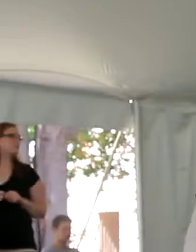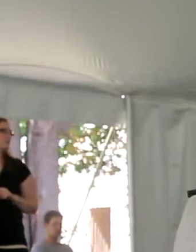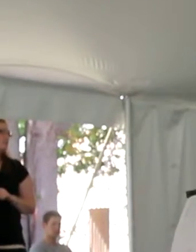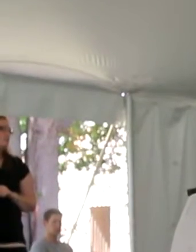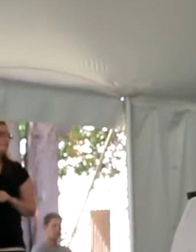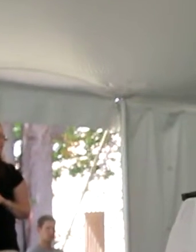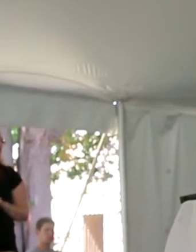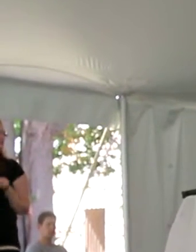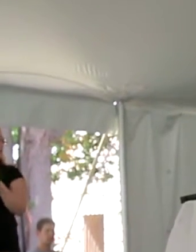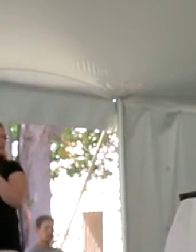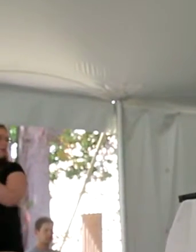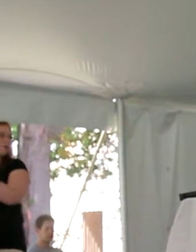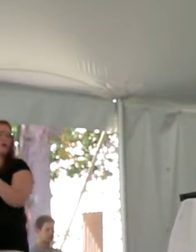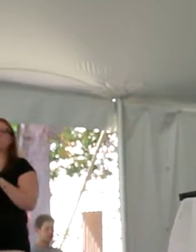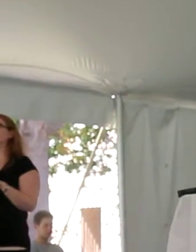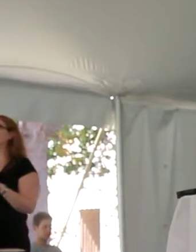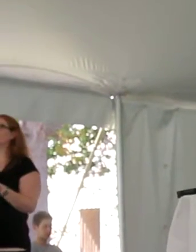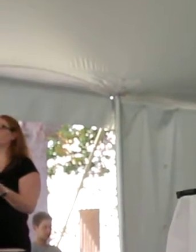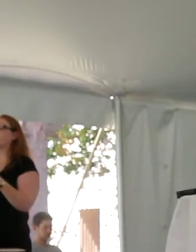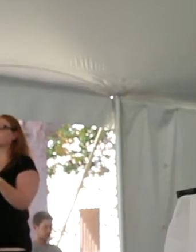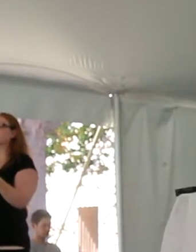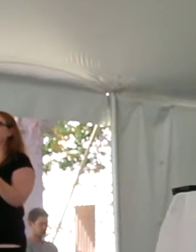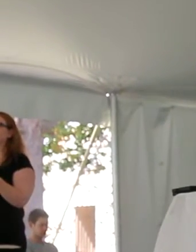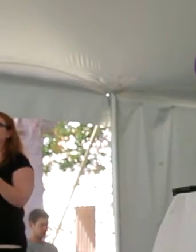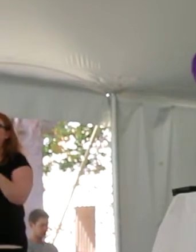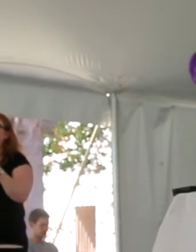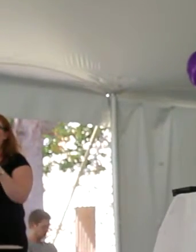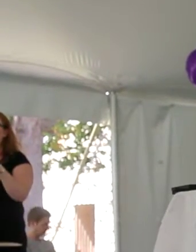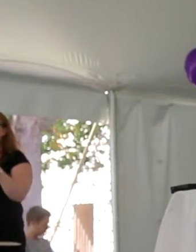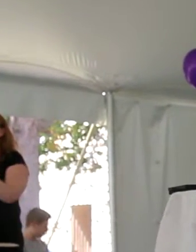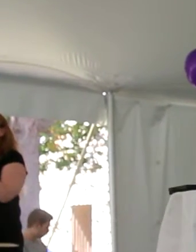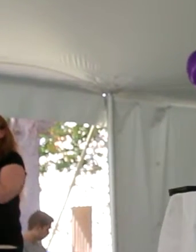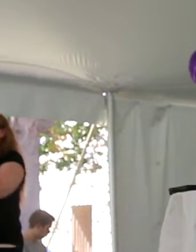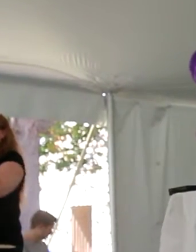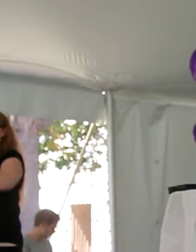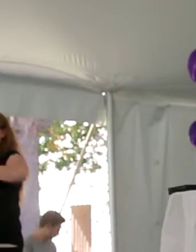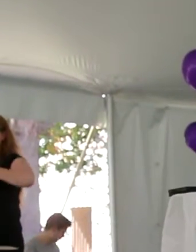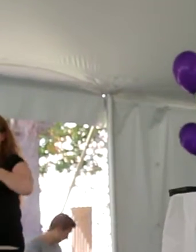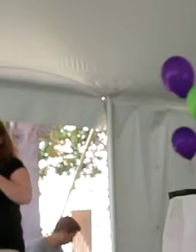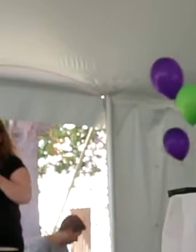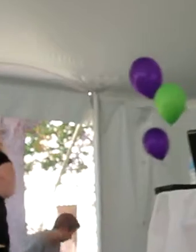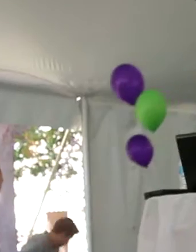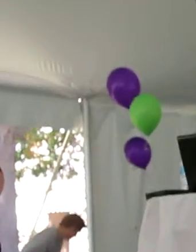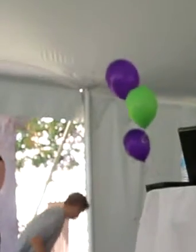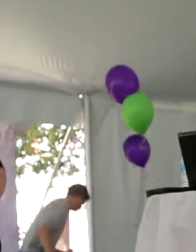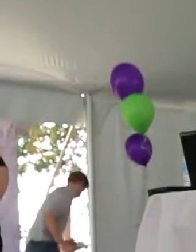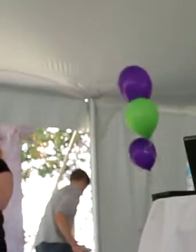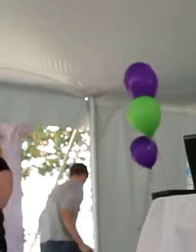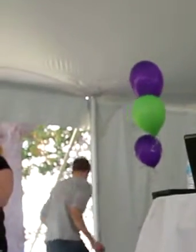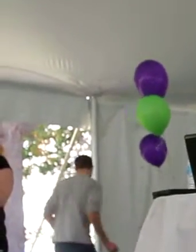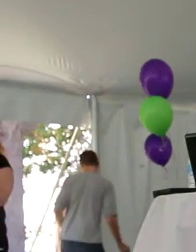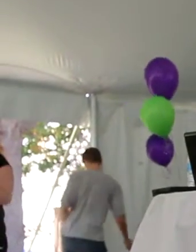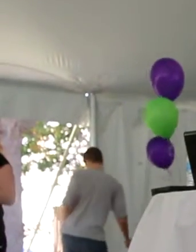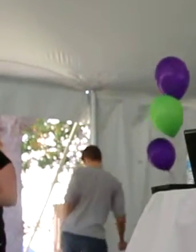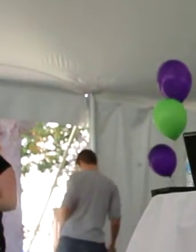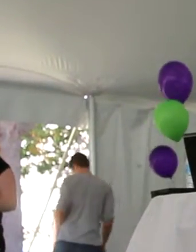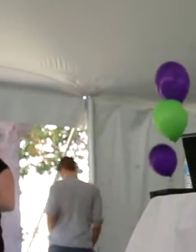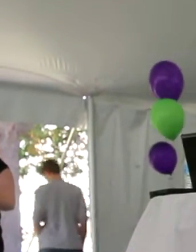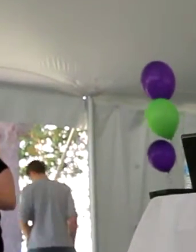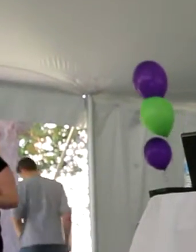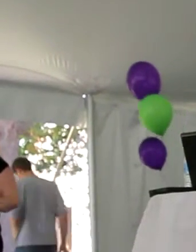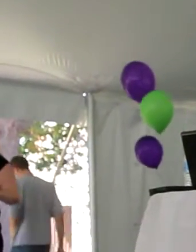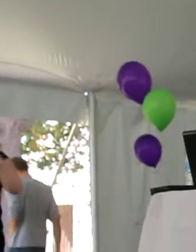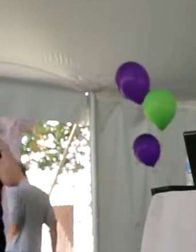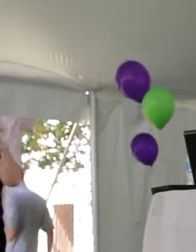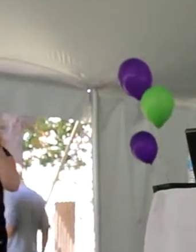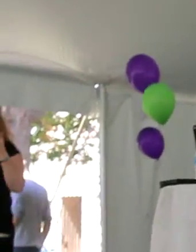We also raise funds for national and local support programs and resources for people with hearing loss of all ages. So we have